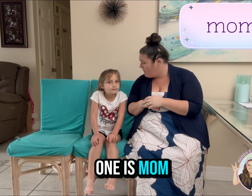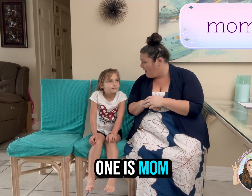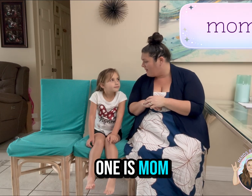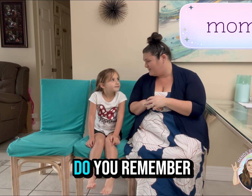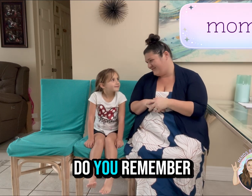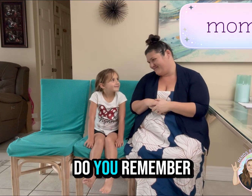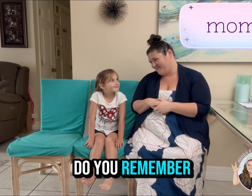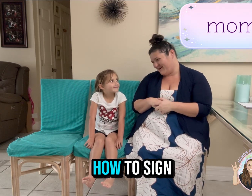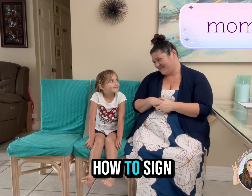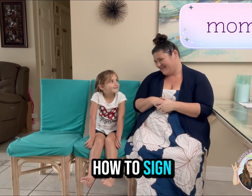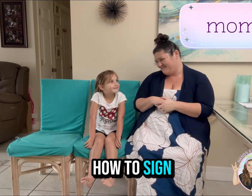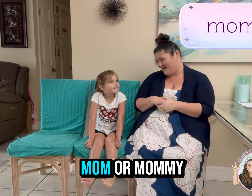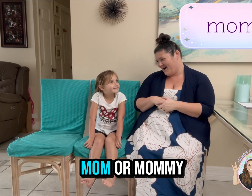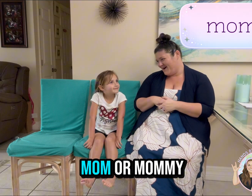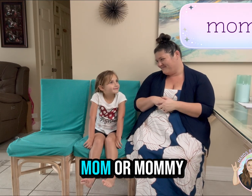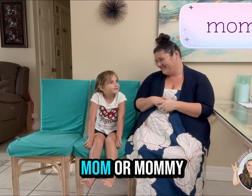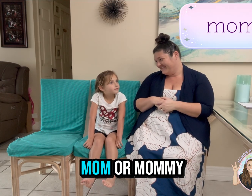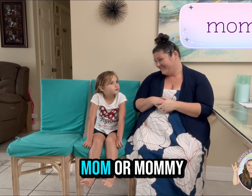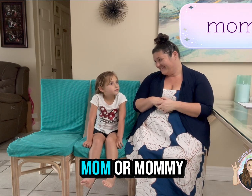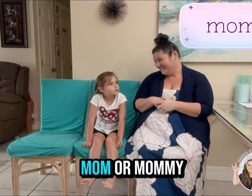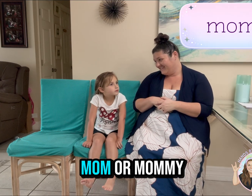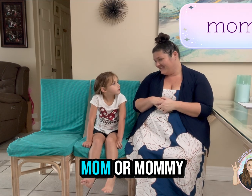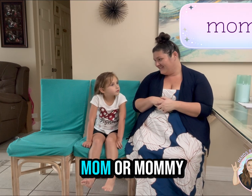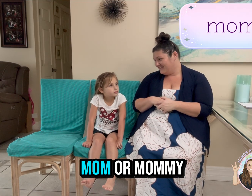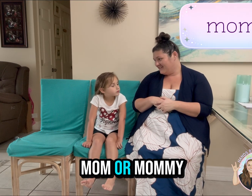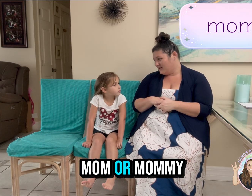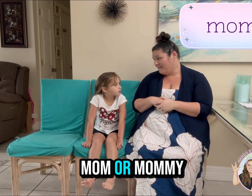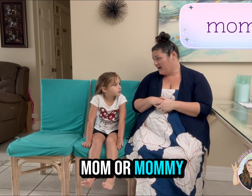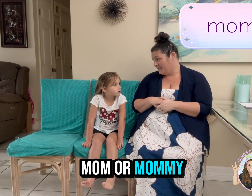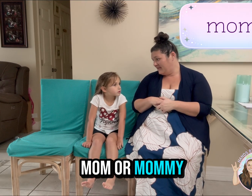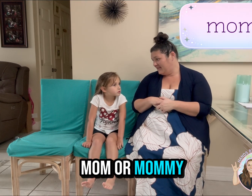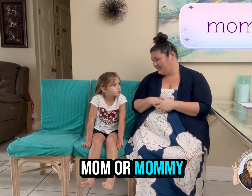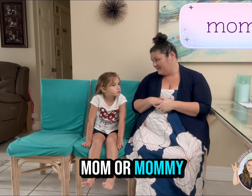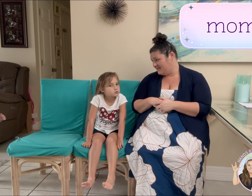mom. Do you remember how to sign mom? Or mommy?